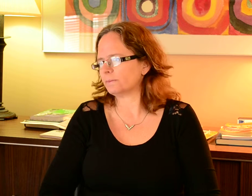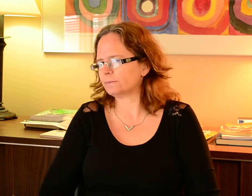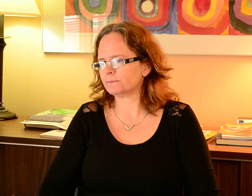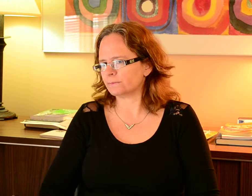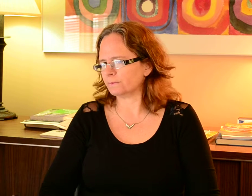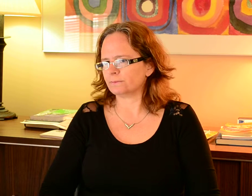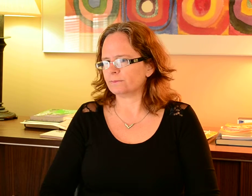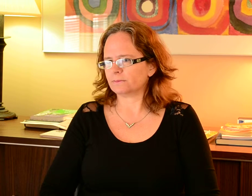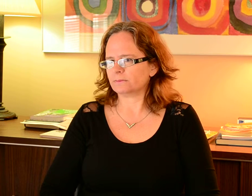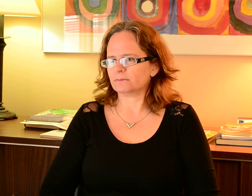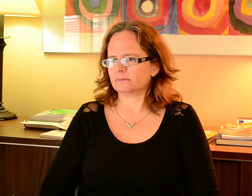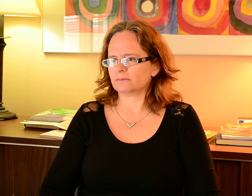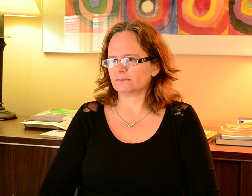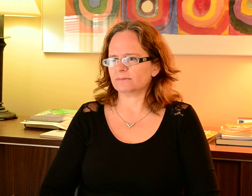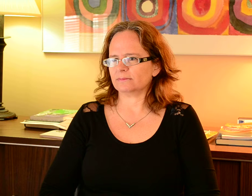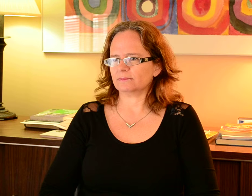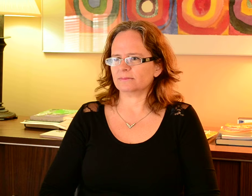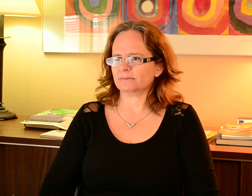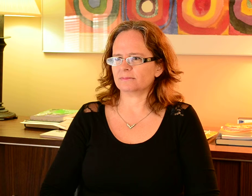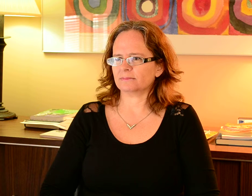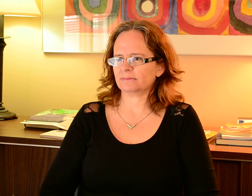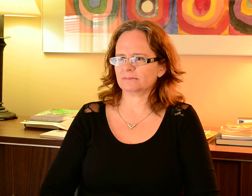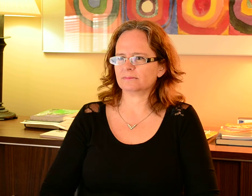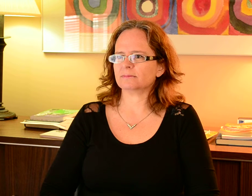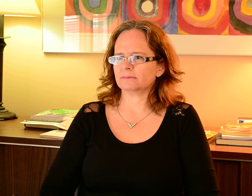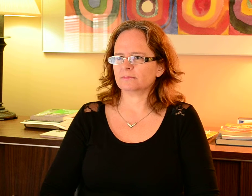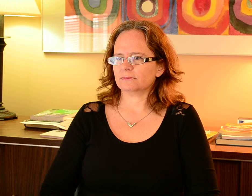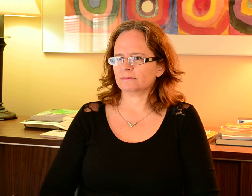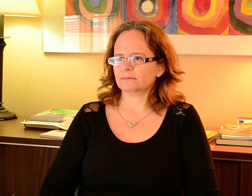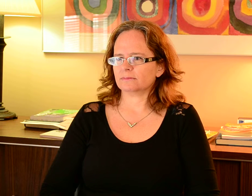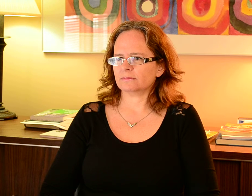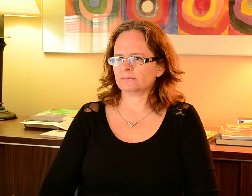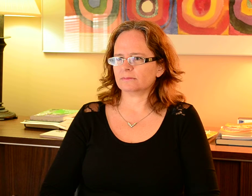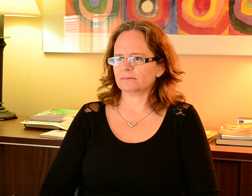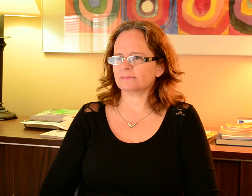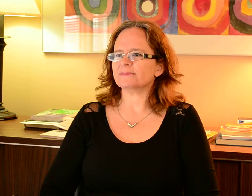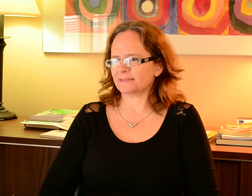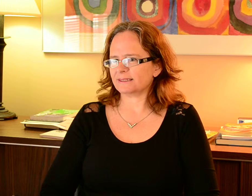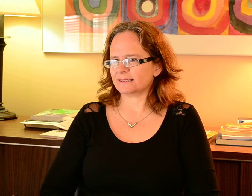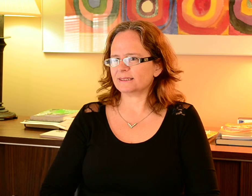what they might want to do with their profession. What kind of guidance would you give them? What kind of message would you give them about